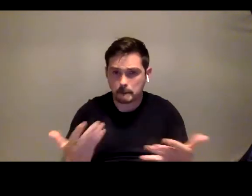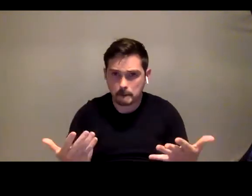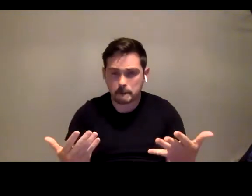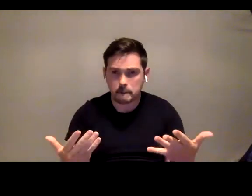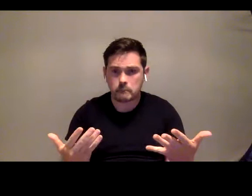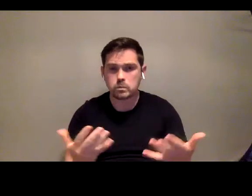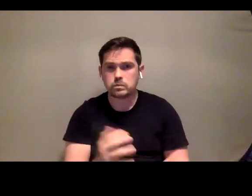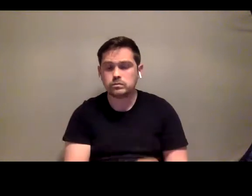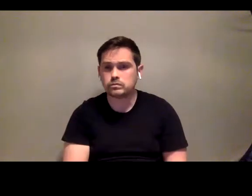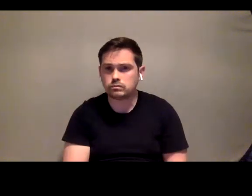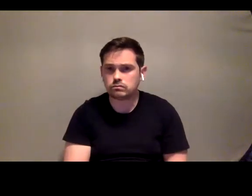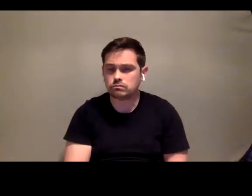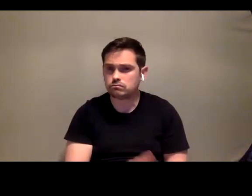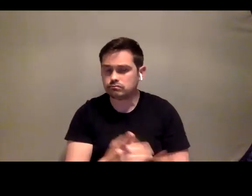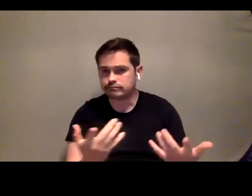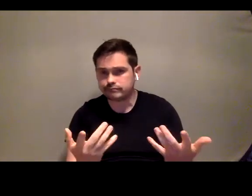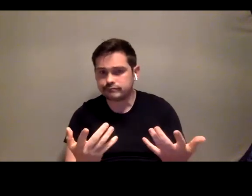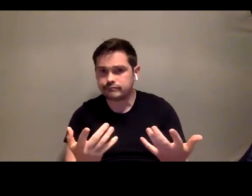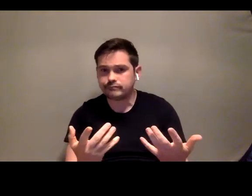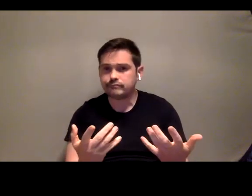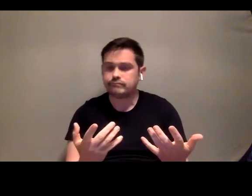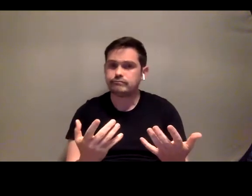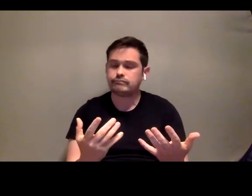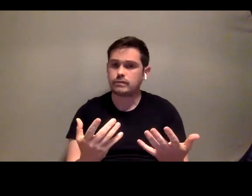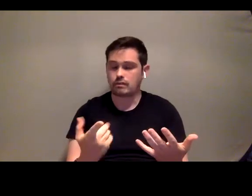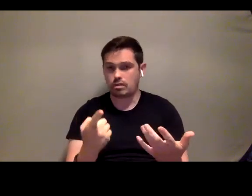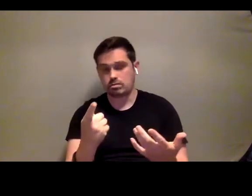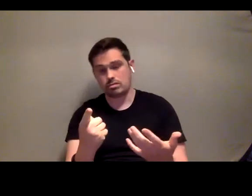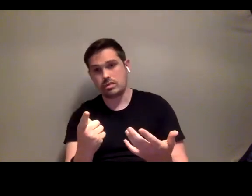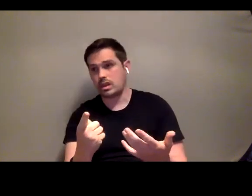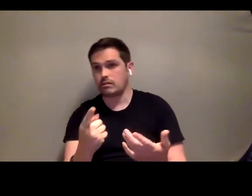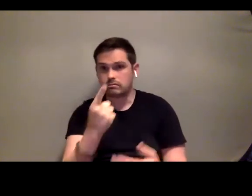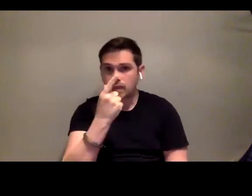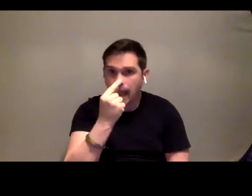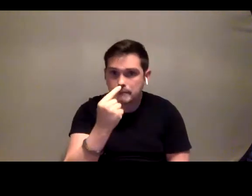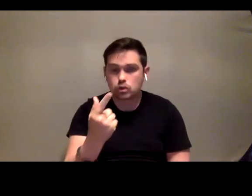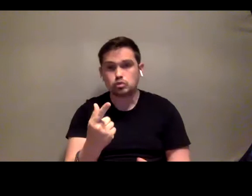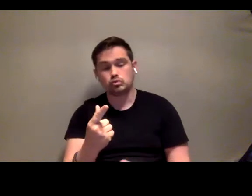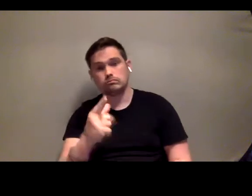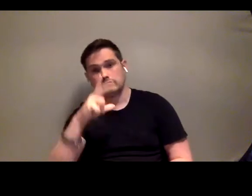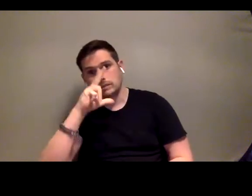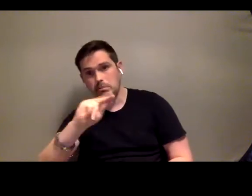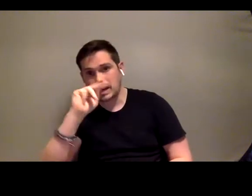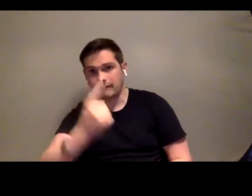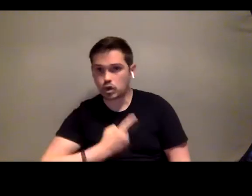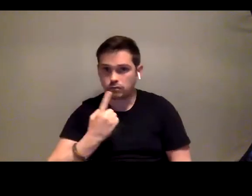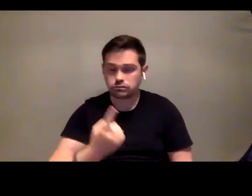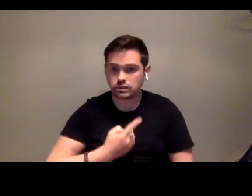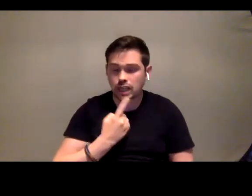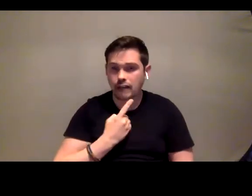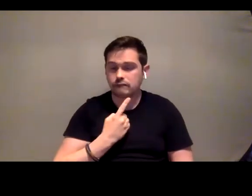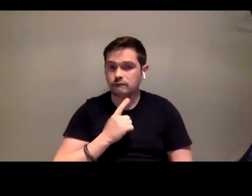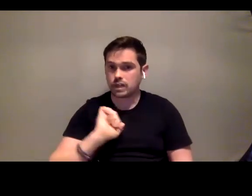existing skills? Are they being given an employee voice and some level of autonomy and participation in the work that they're